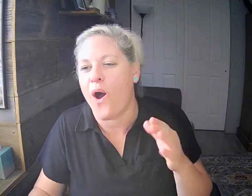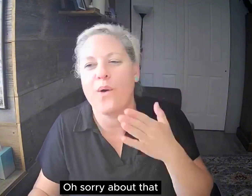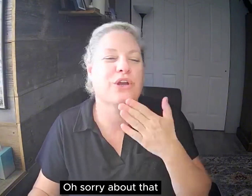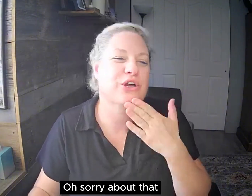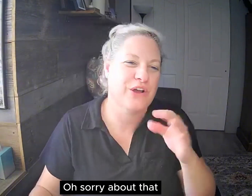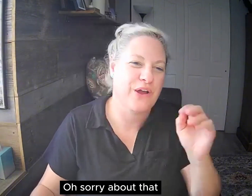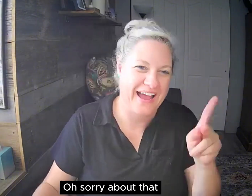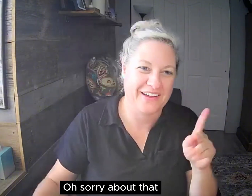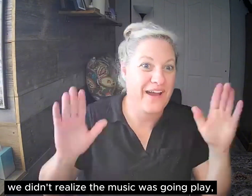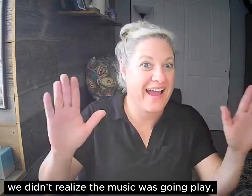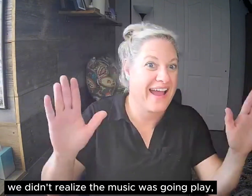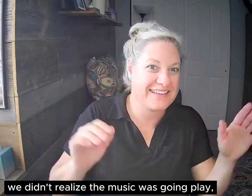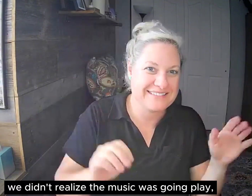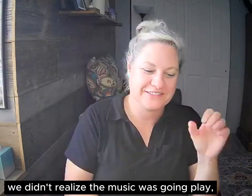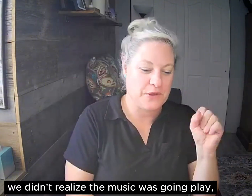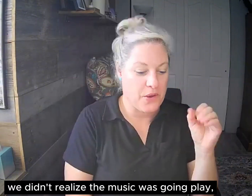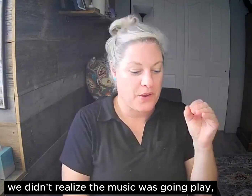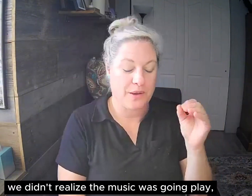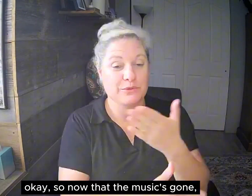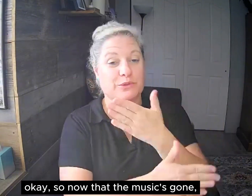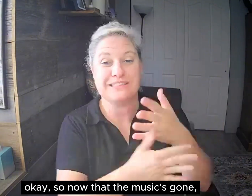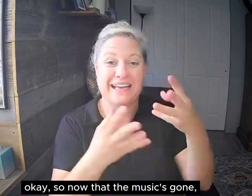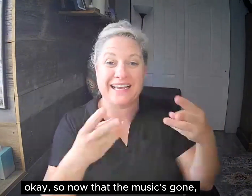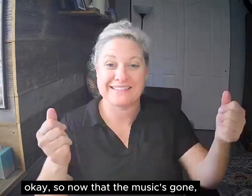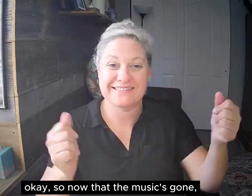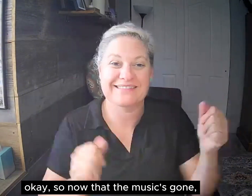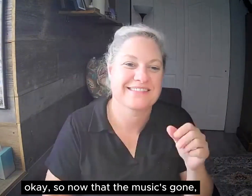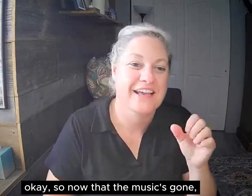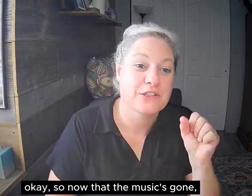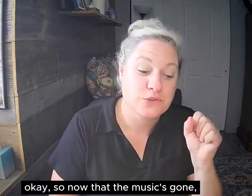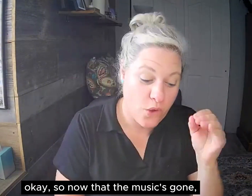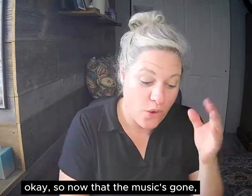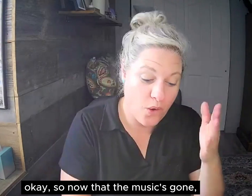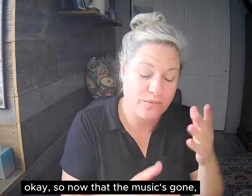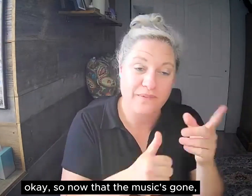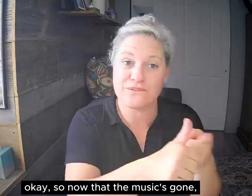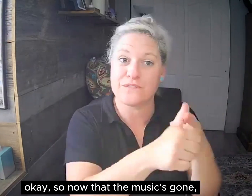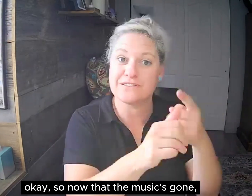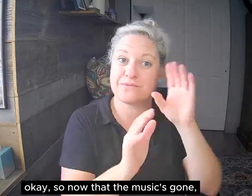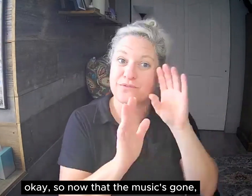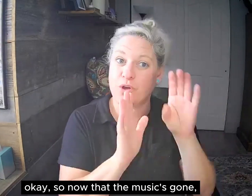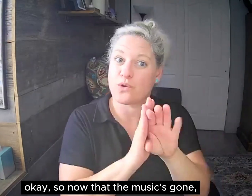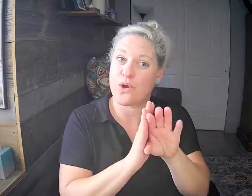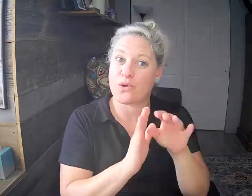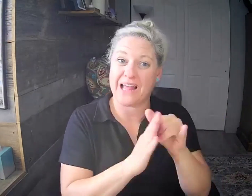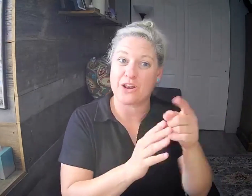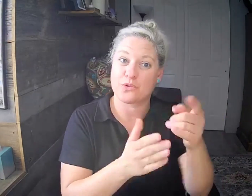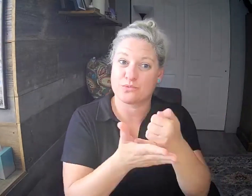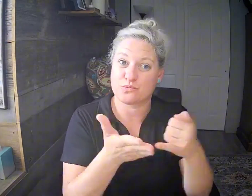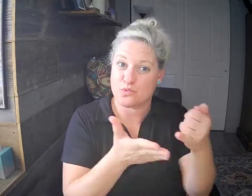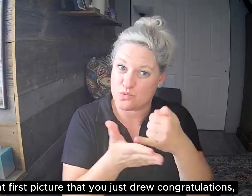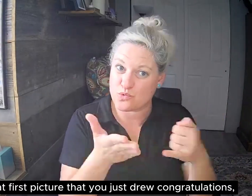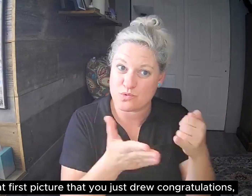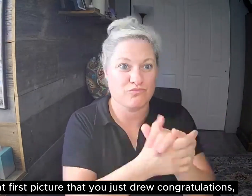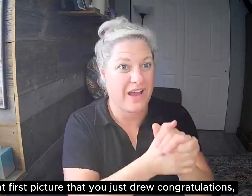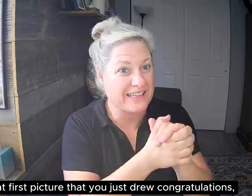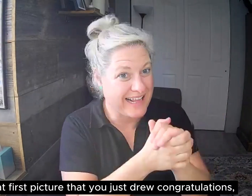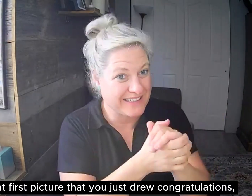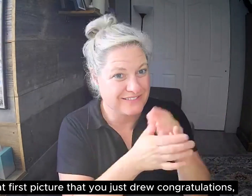Oh, sorry about that. We didn't realize the music was going to play. Okay. So now that the music's gone, that first picture that you